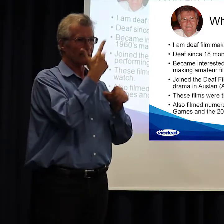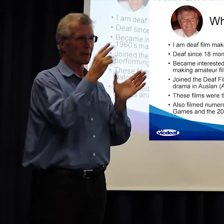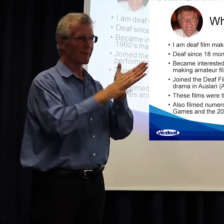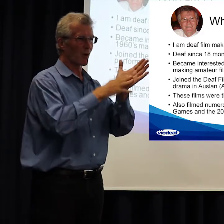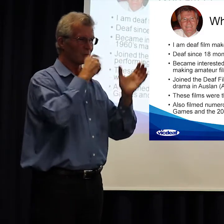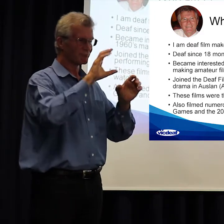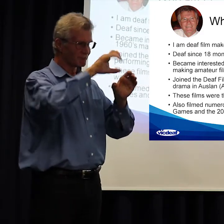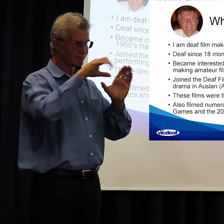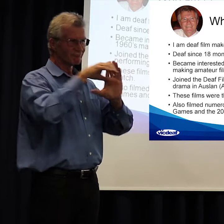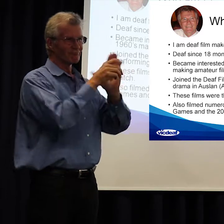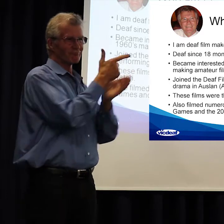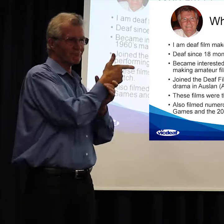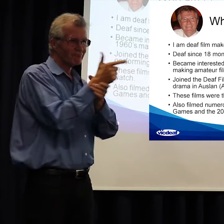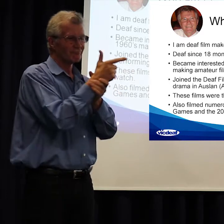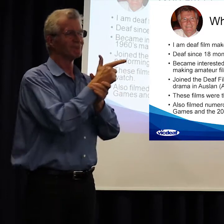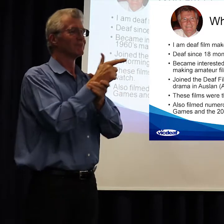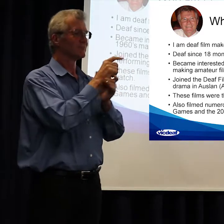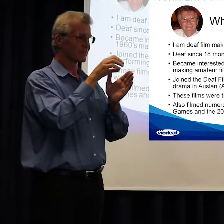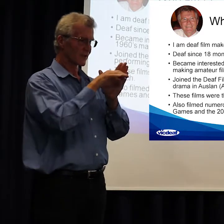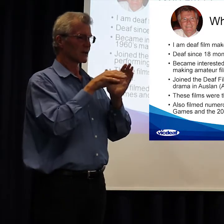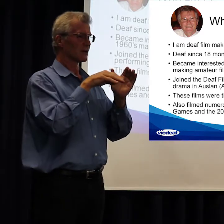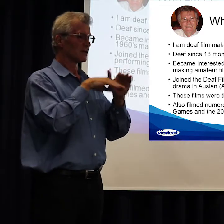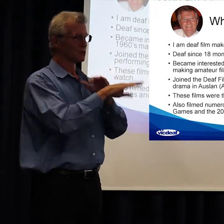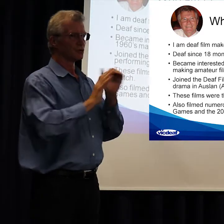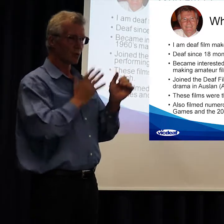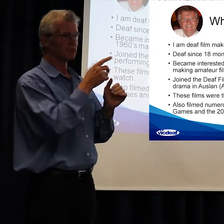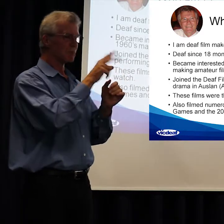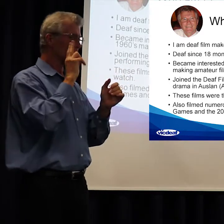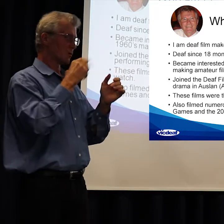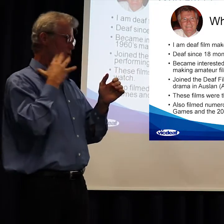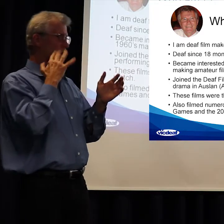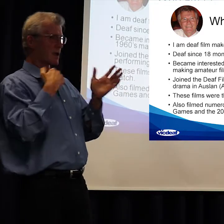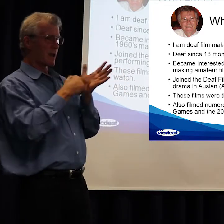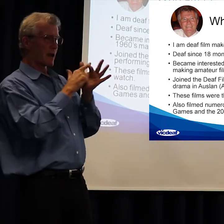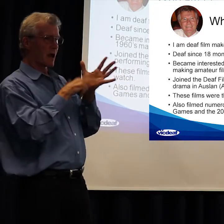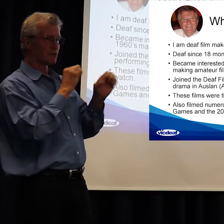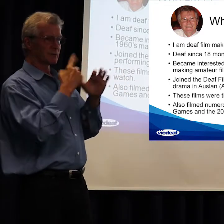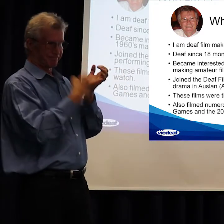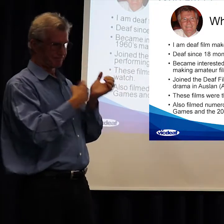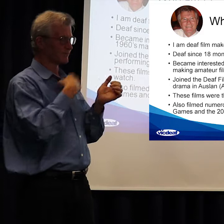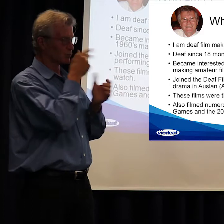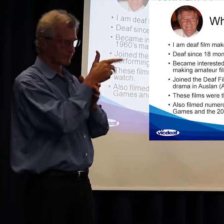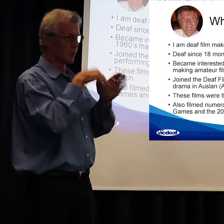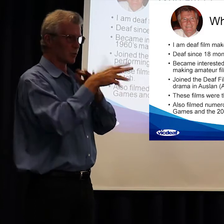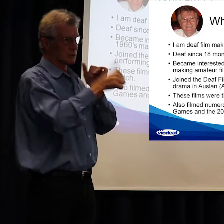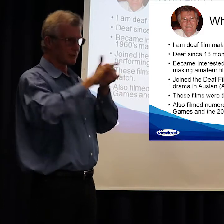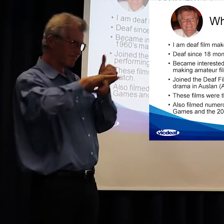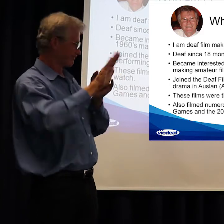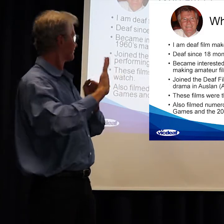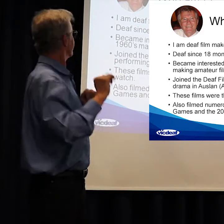I became interested in filmmaking in 8mm film when I was a teenager. And that